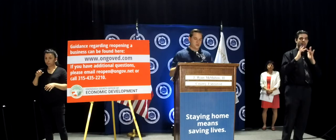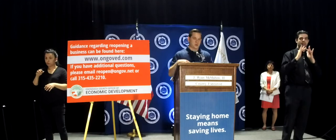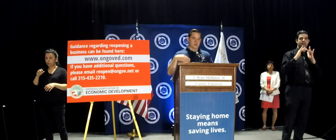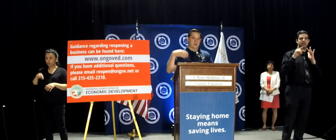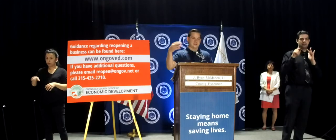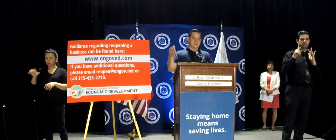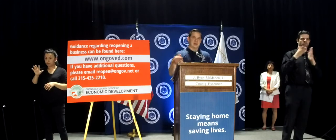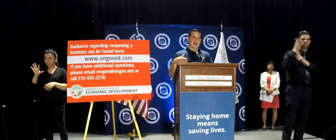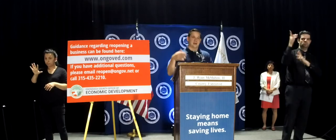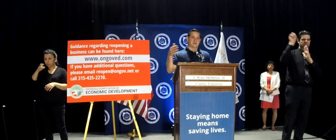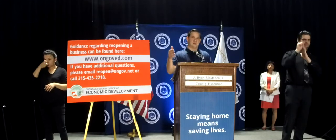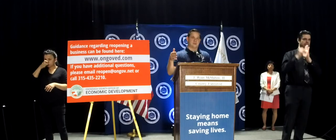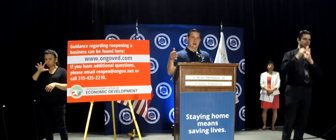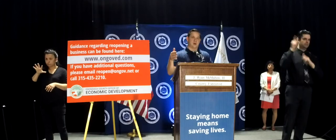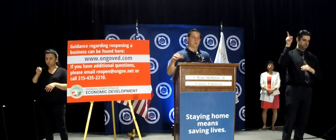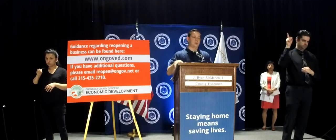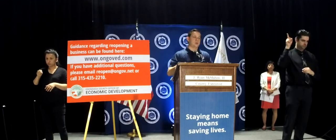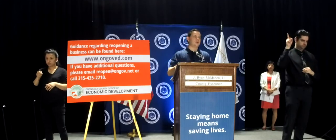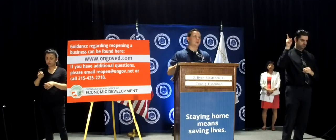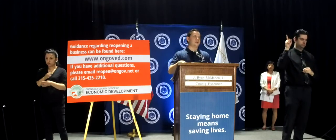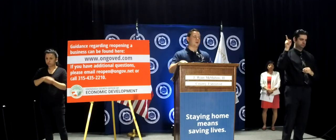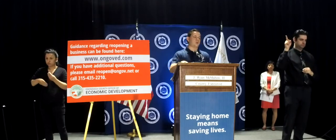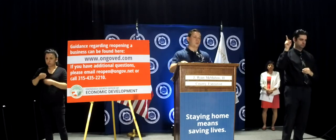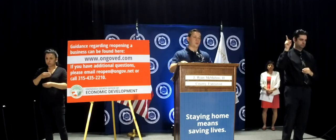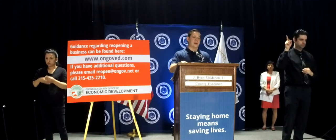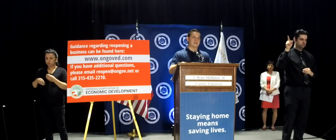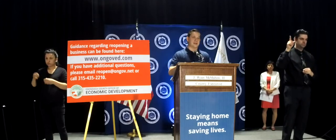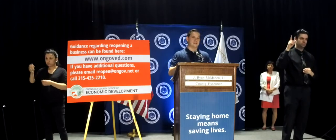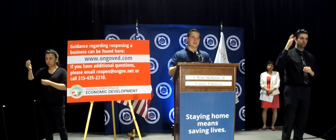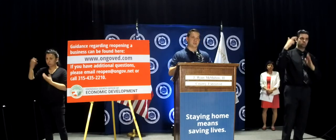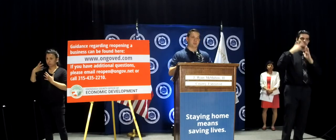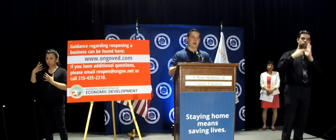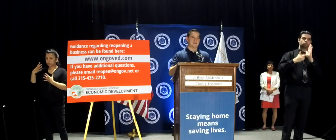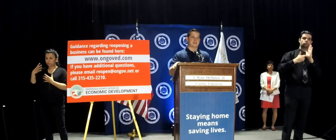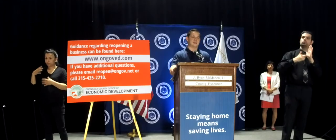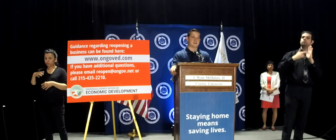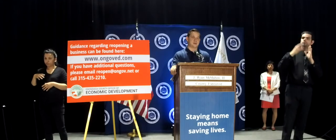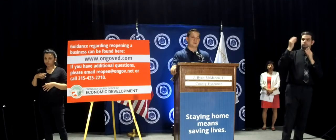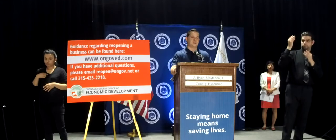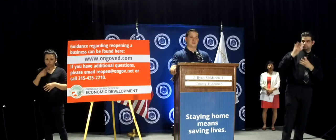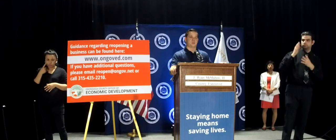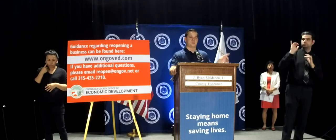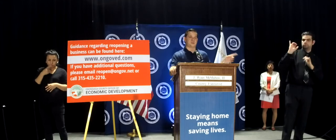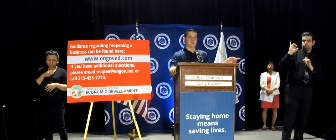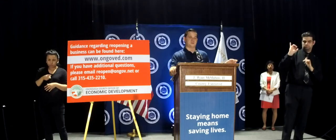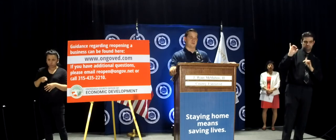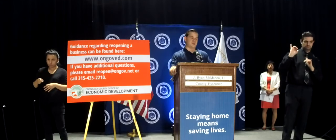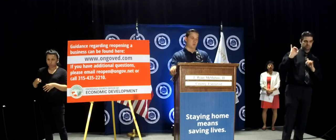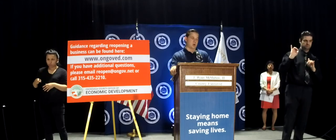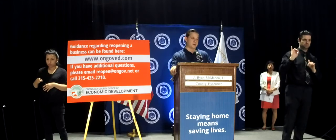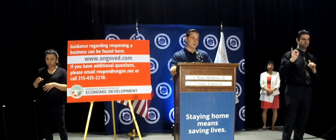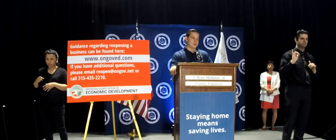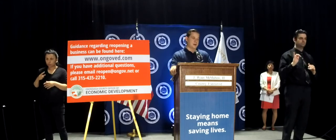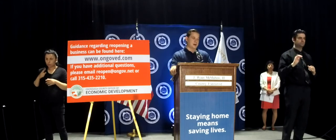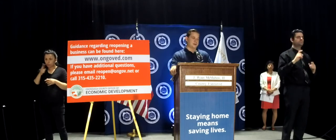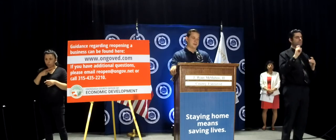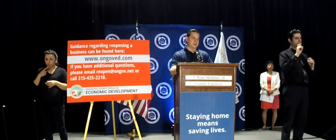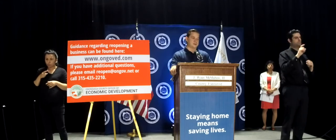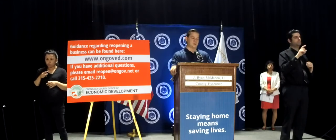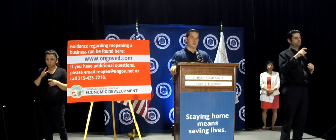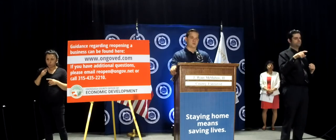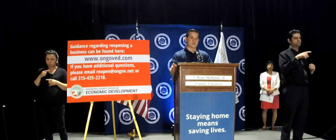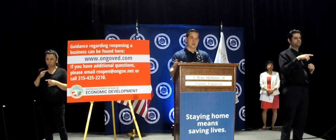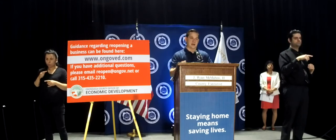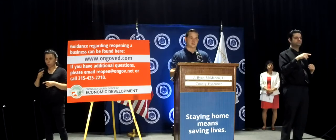So certainly as this guidance comes out, you need to go through that attestation process, just like the businesses in phase 1